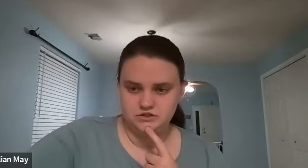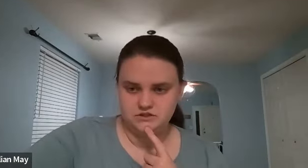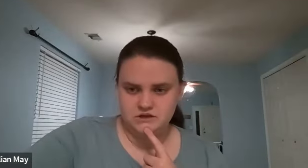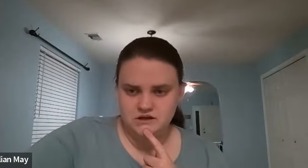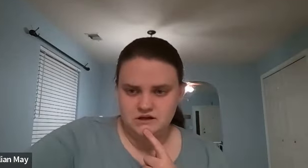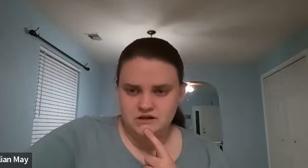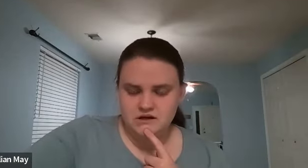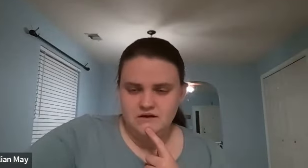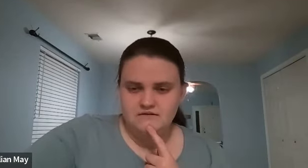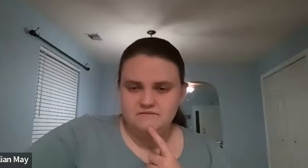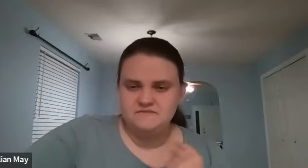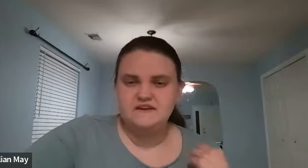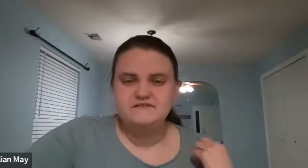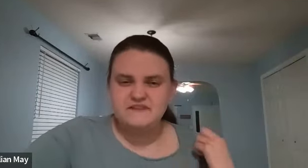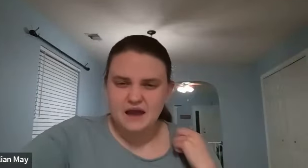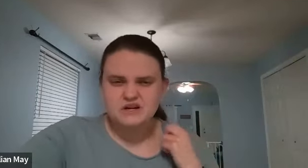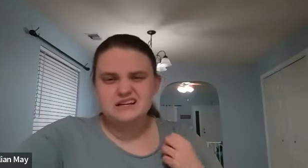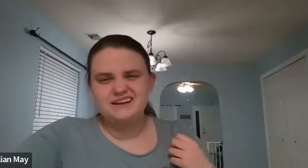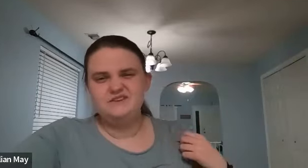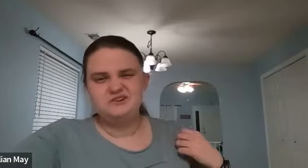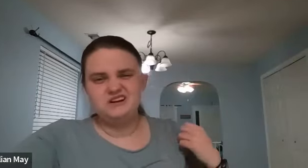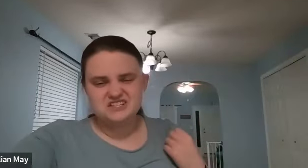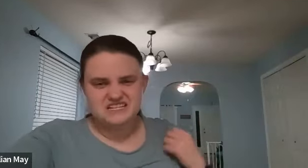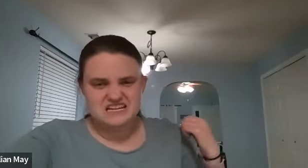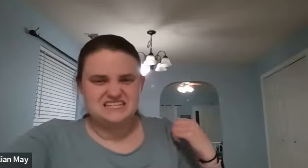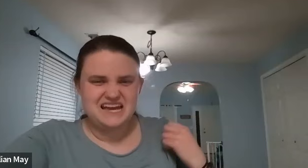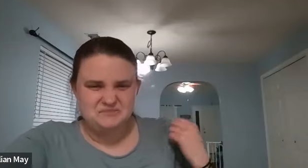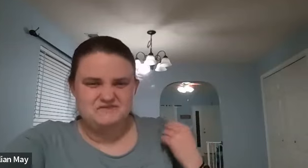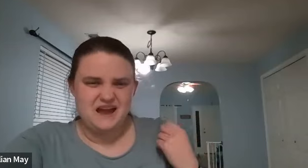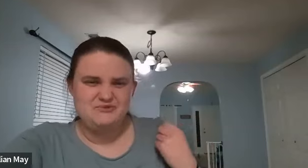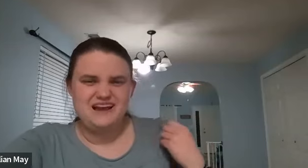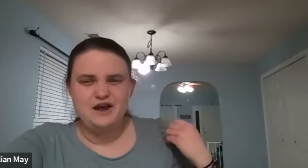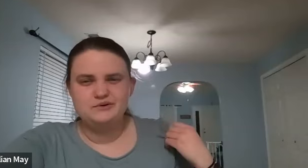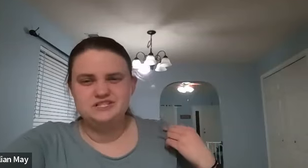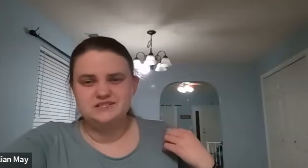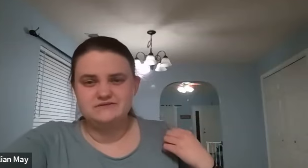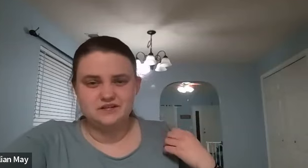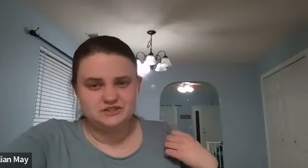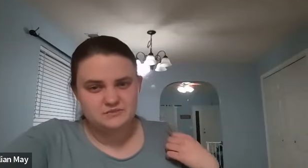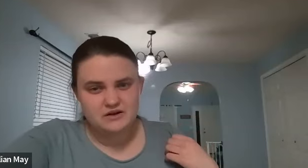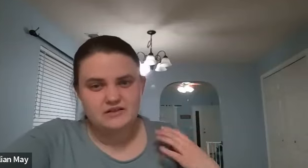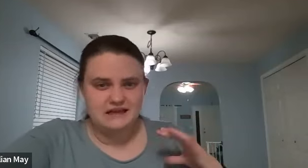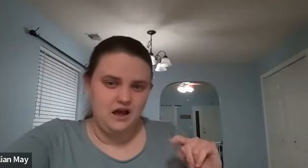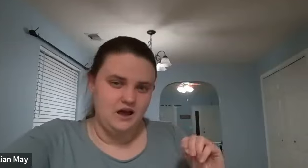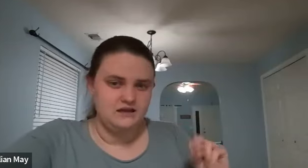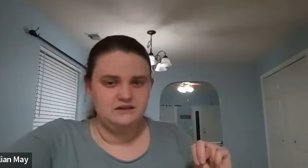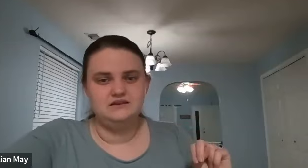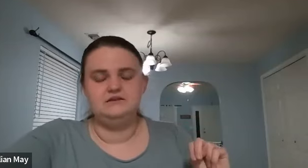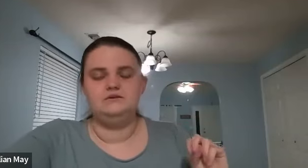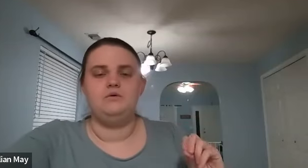shirt? The fabric, if you're going to try to say the type of fabric, I would just finger spell like cotton